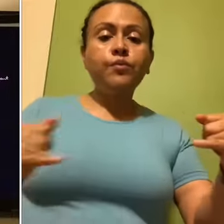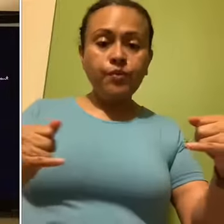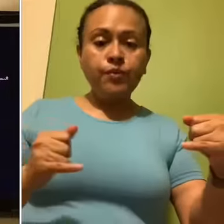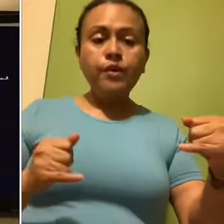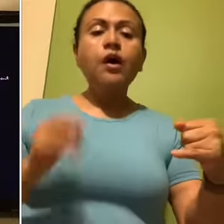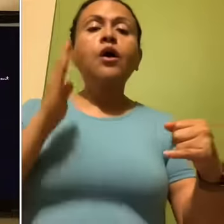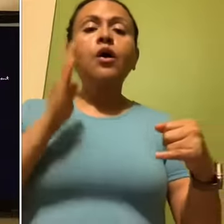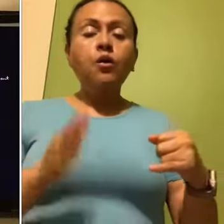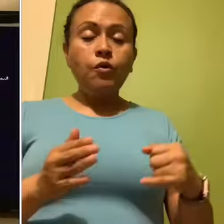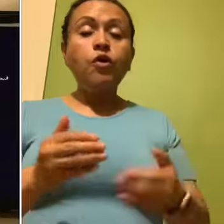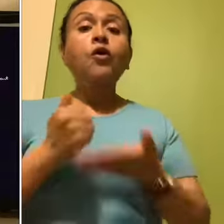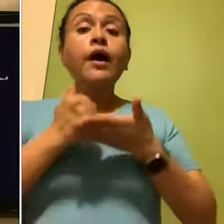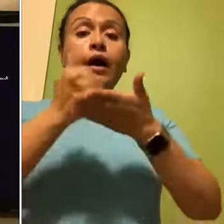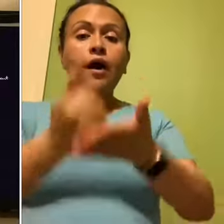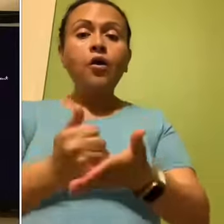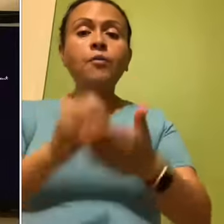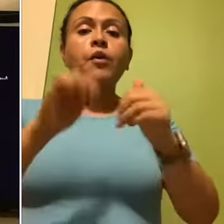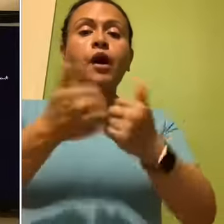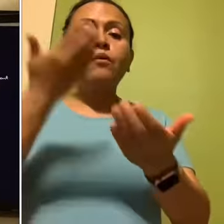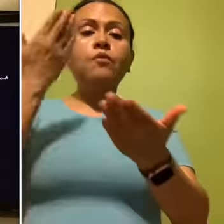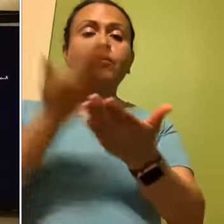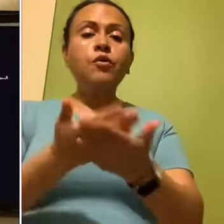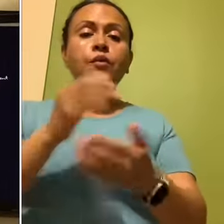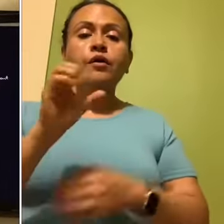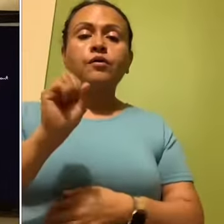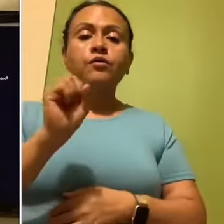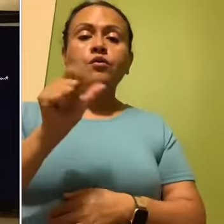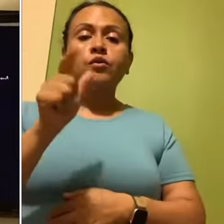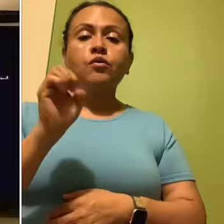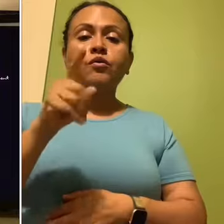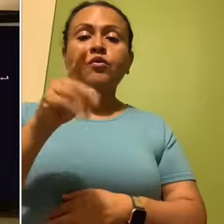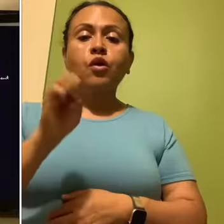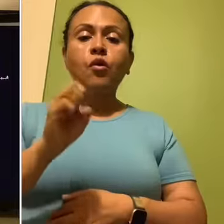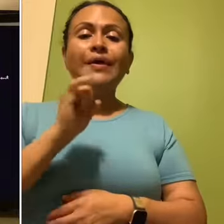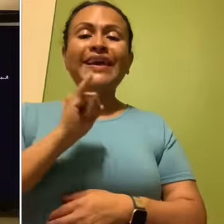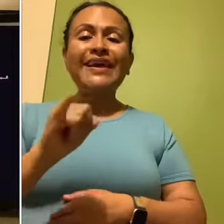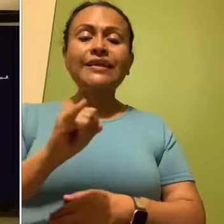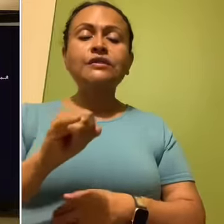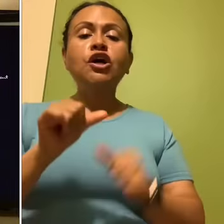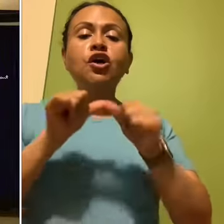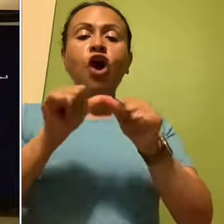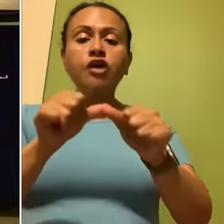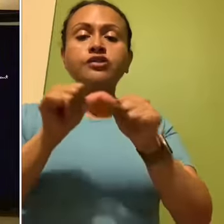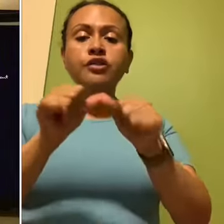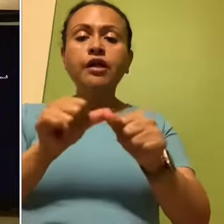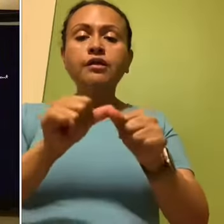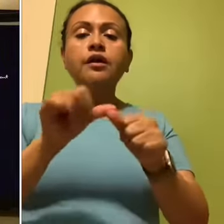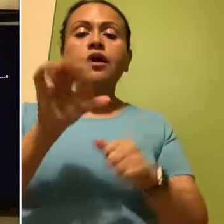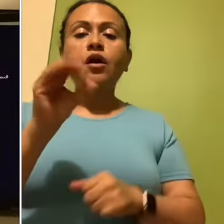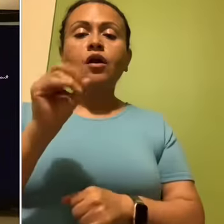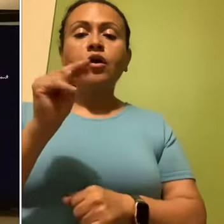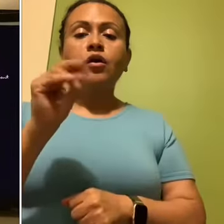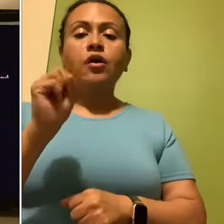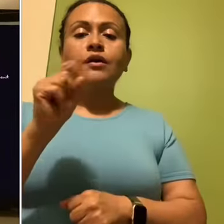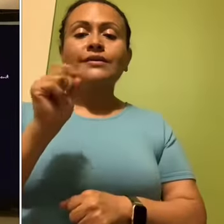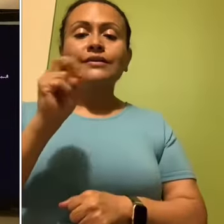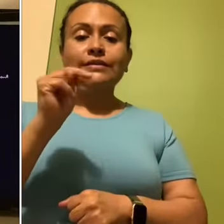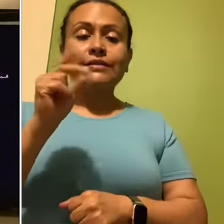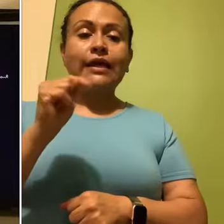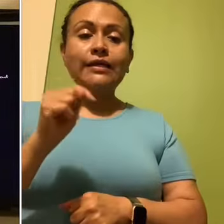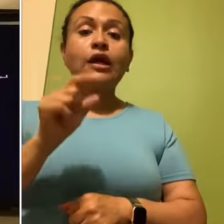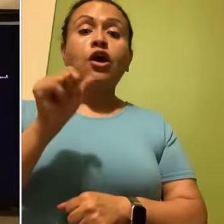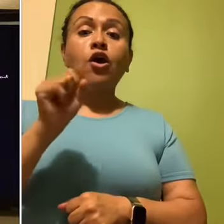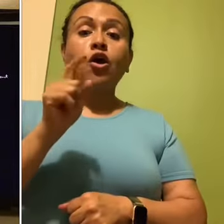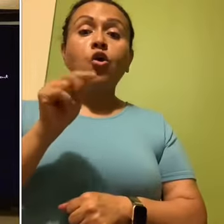to this side. And so you can see why that will be useful in proving that the slope is constant here. Because all we have to do is, look, if these 2 triangles